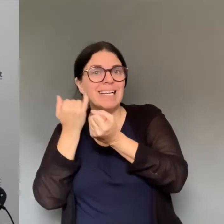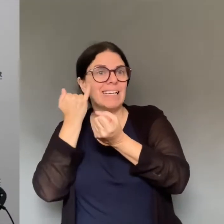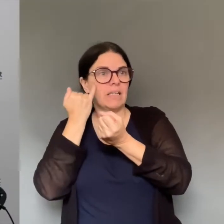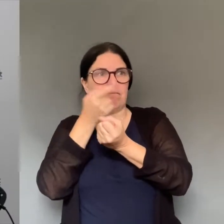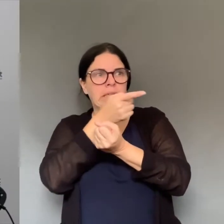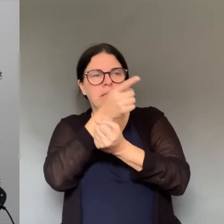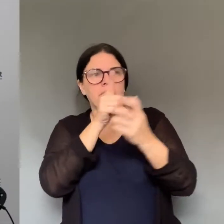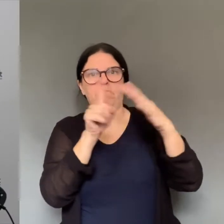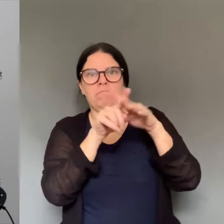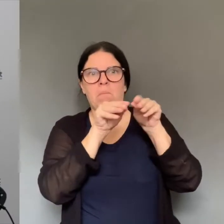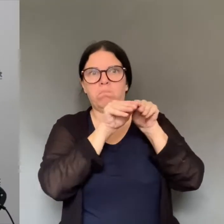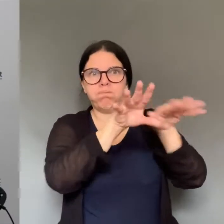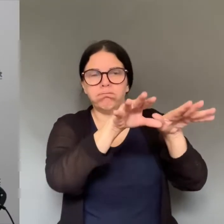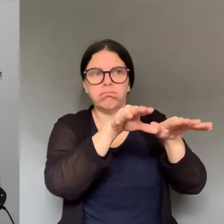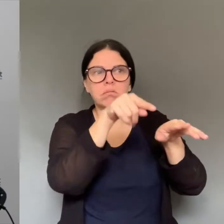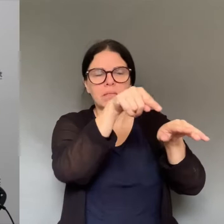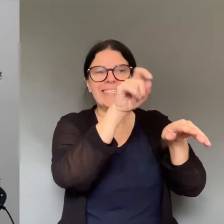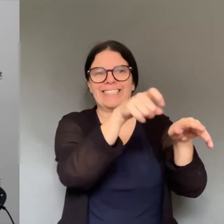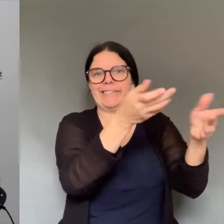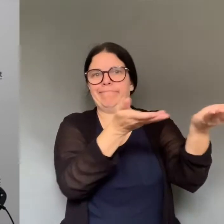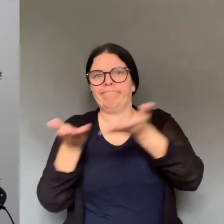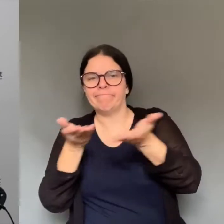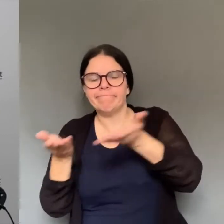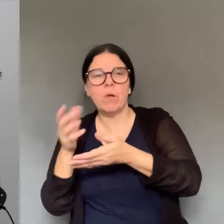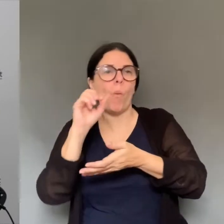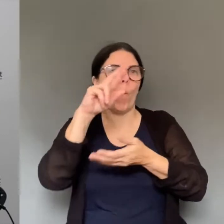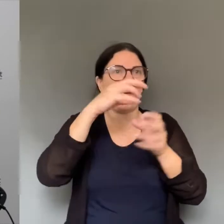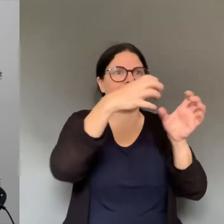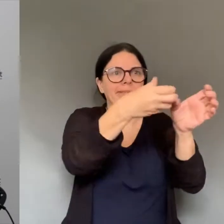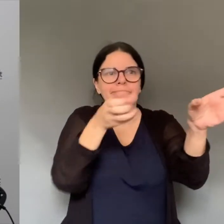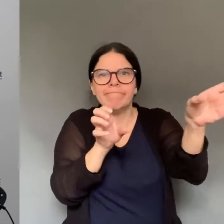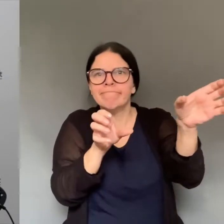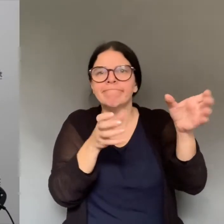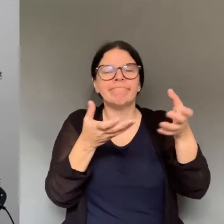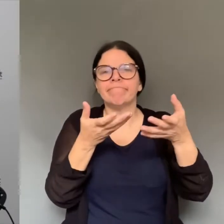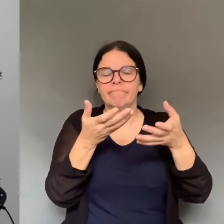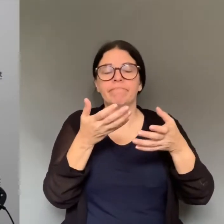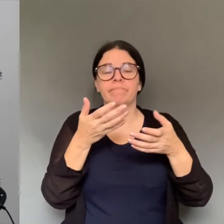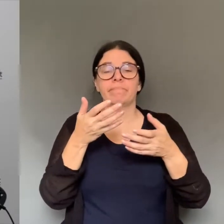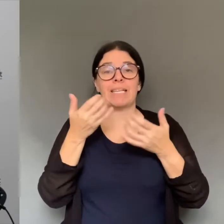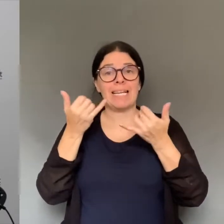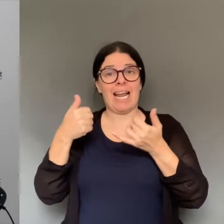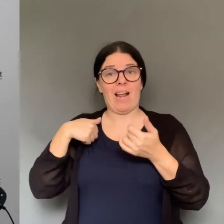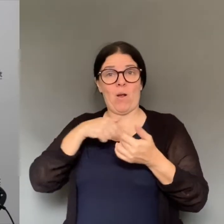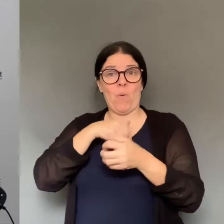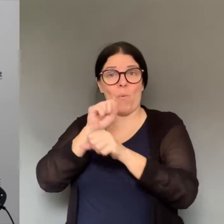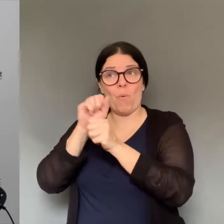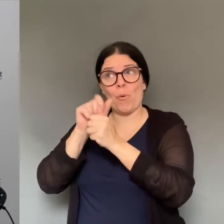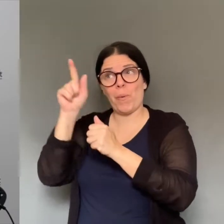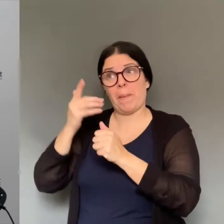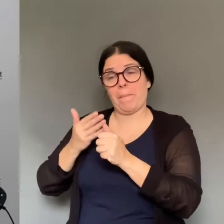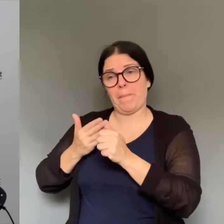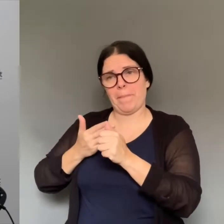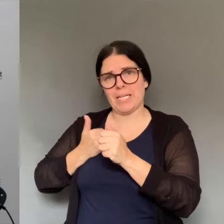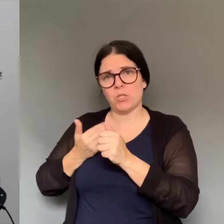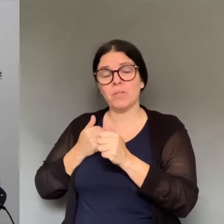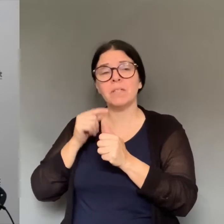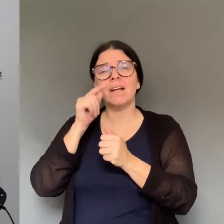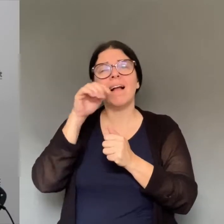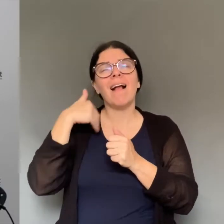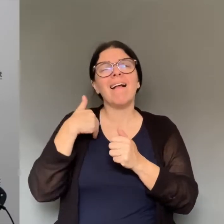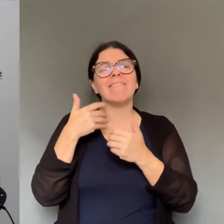it happen if needed. Right now, with the additional orders from the ministry, the ability